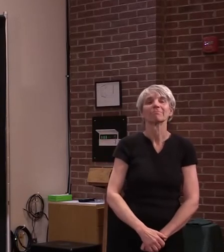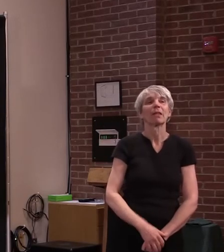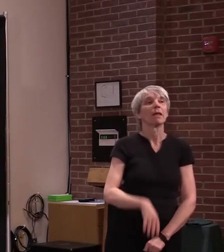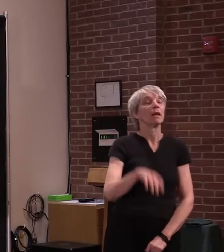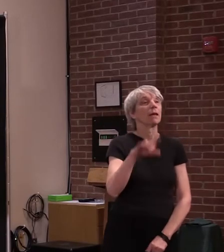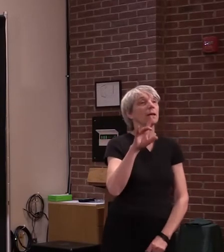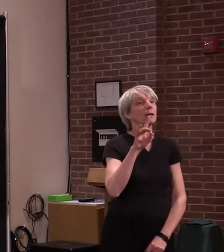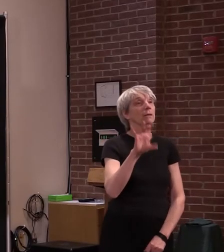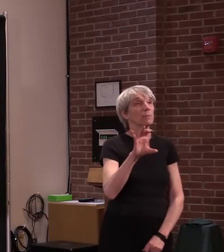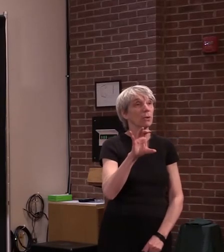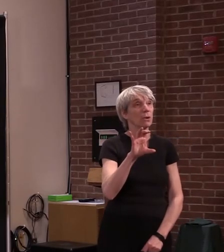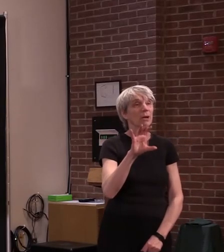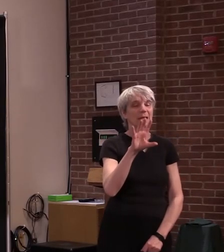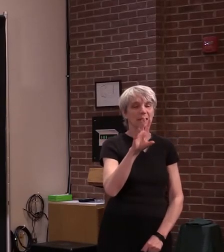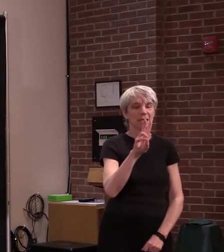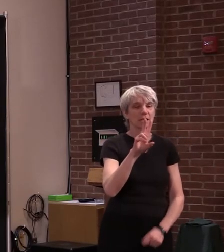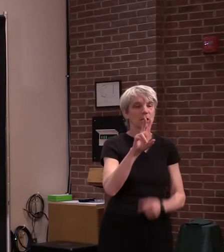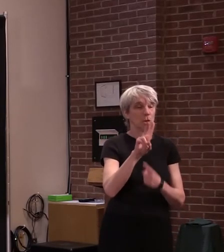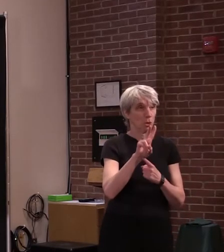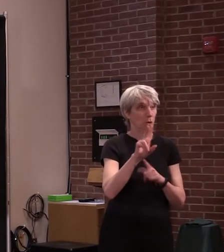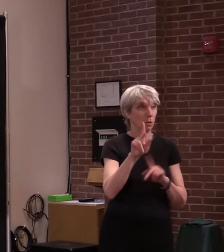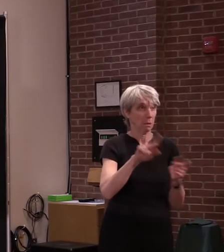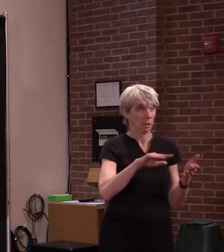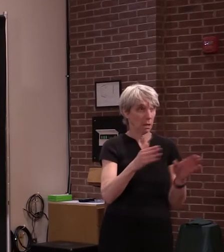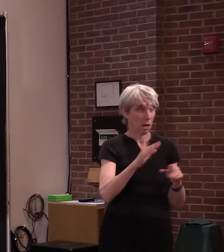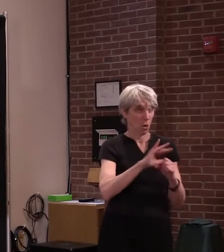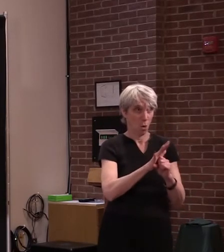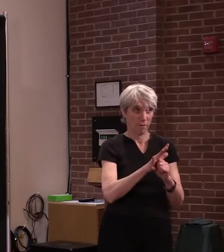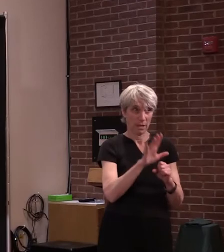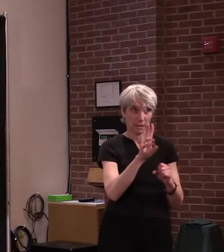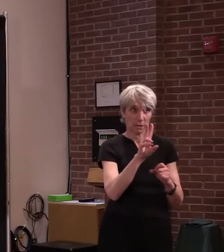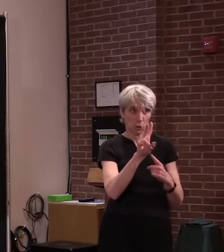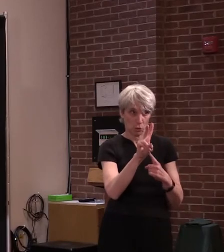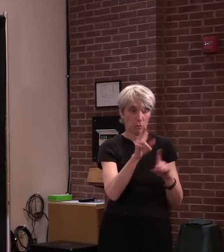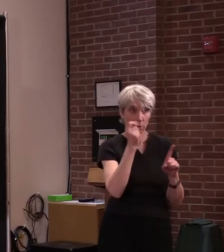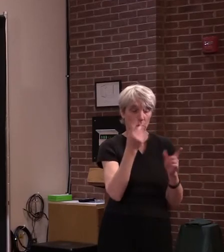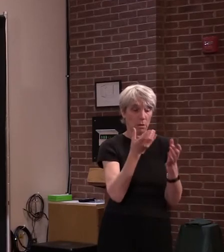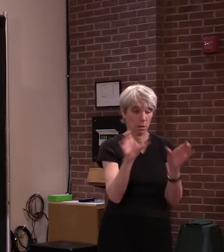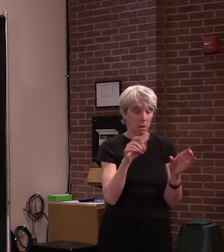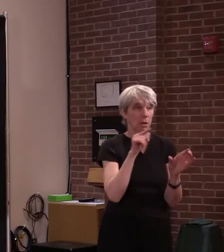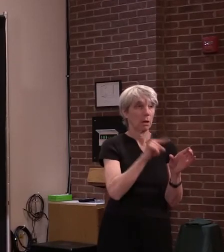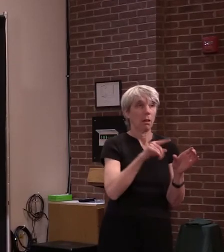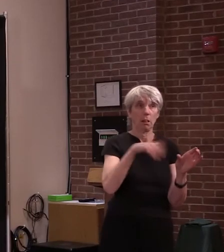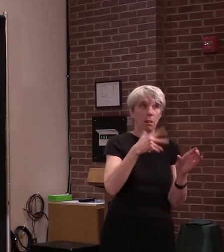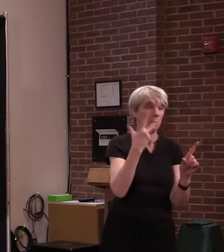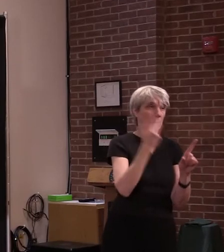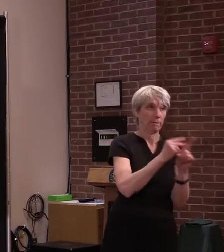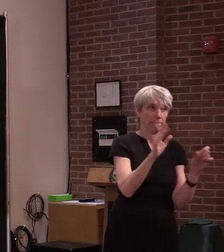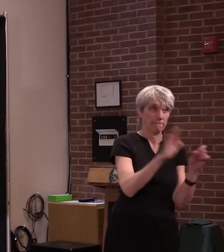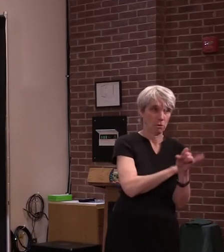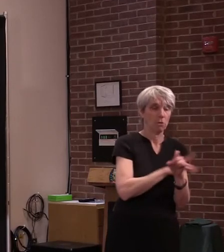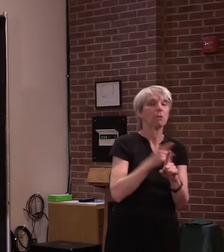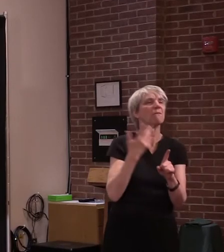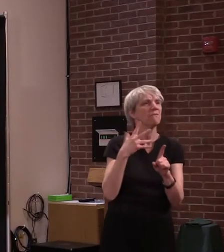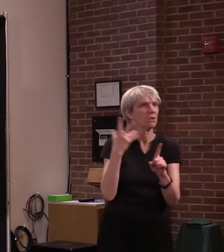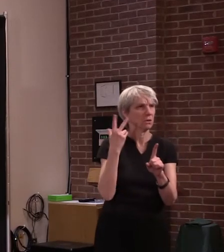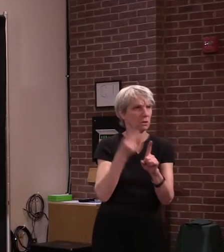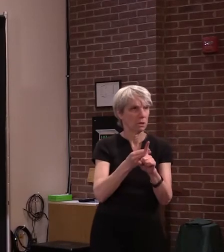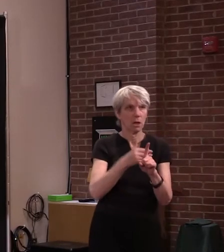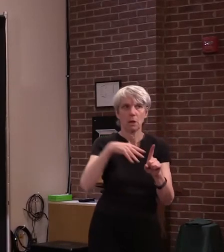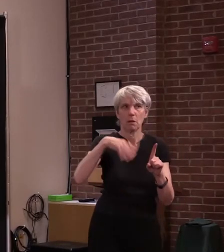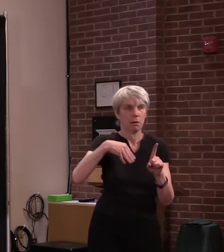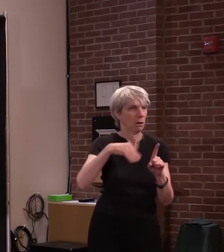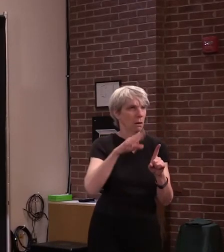December's 62 COVID deaths are broken down into three categories: not fully vaccinated but not